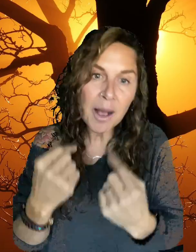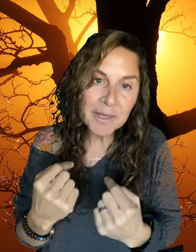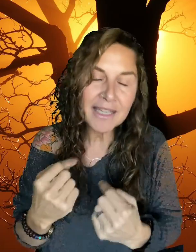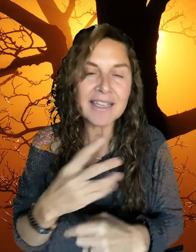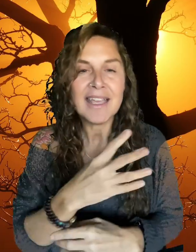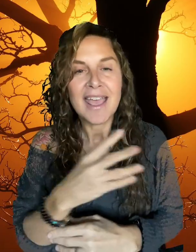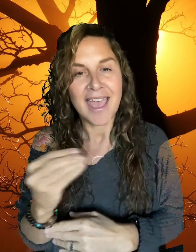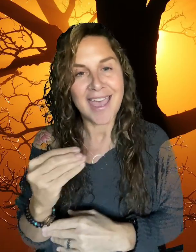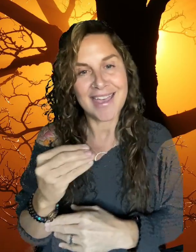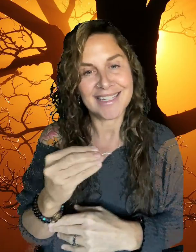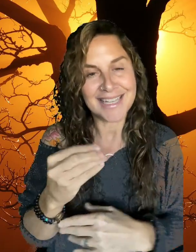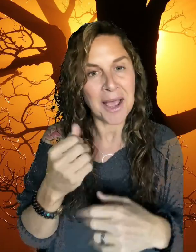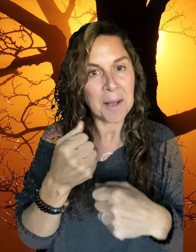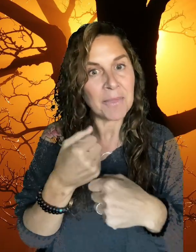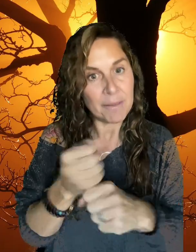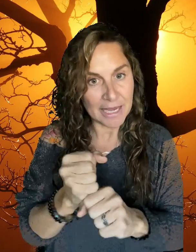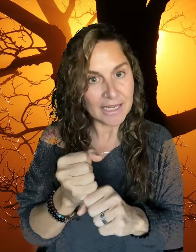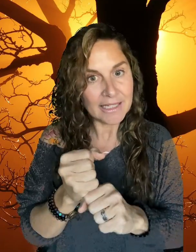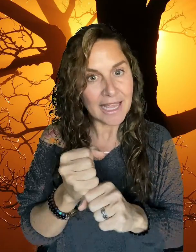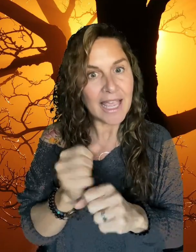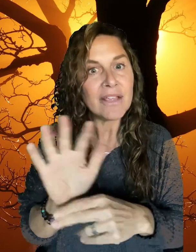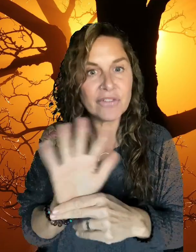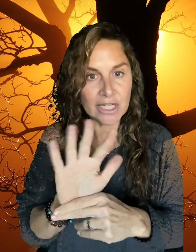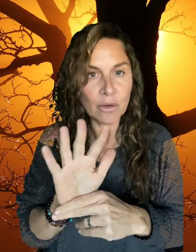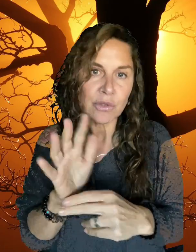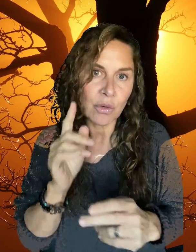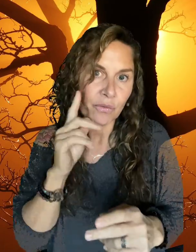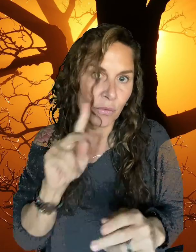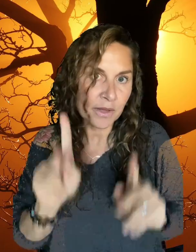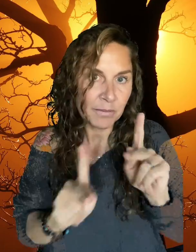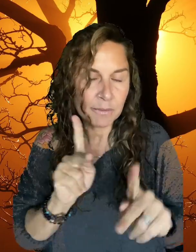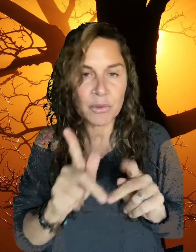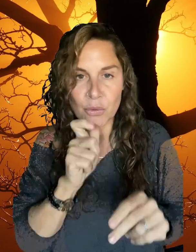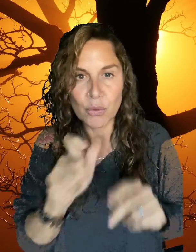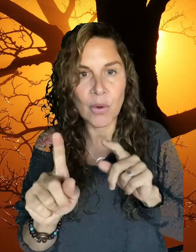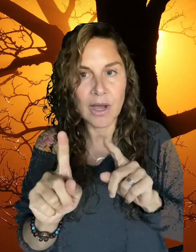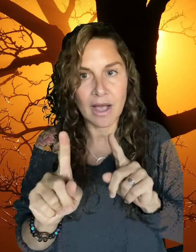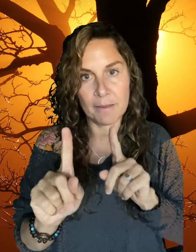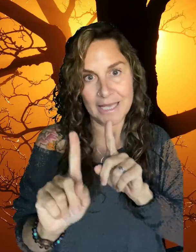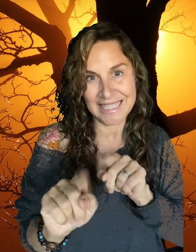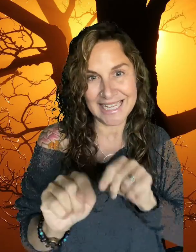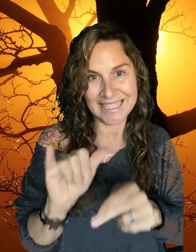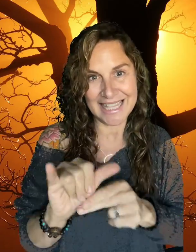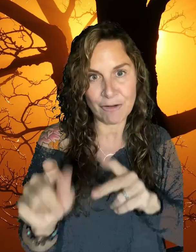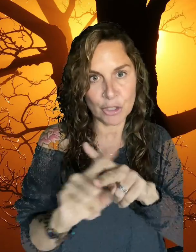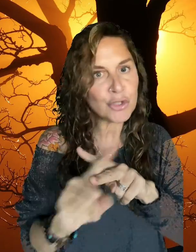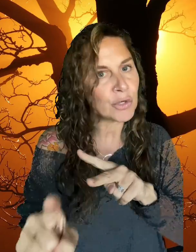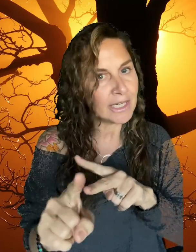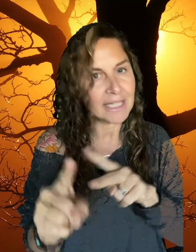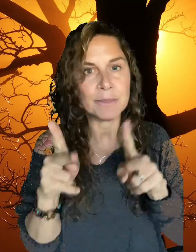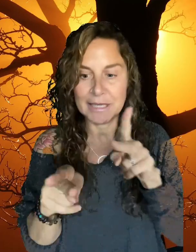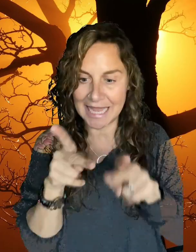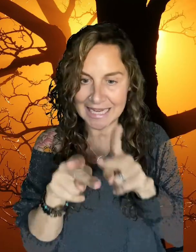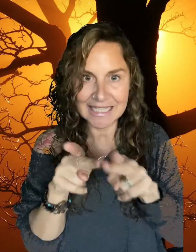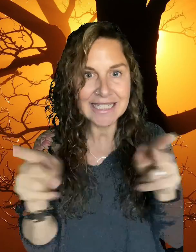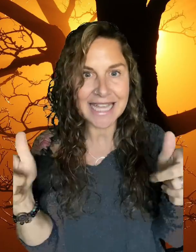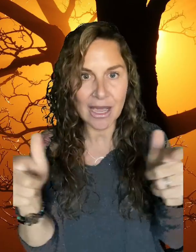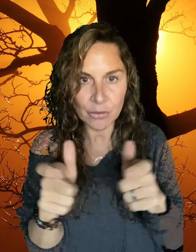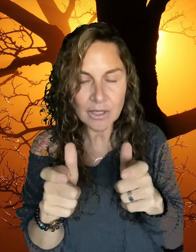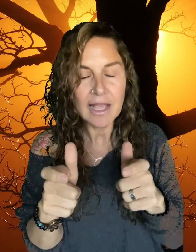coming. And I made a video. So for the people who attended that retreat, it's been edited down